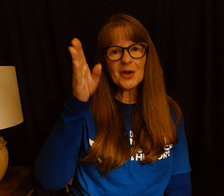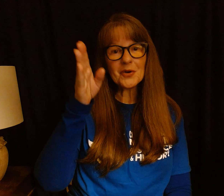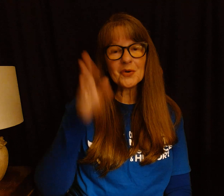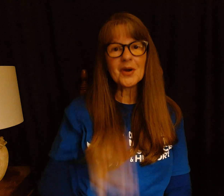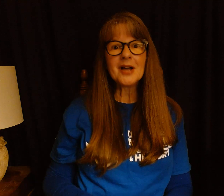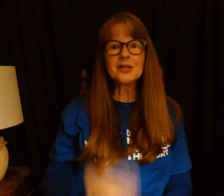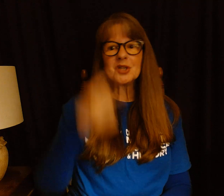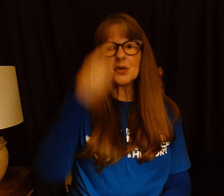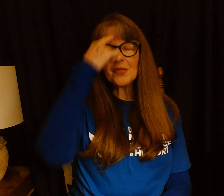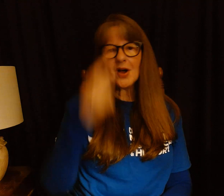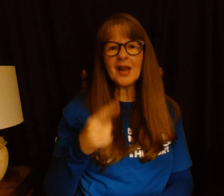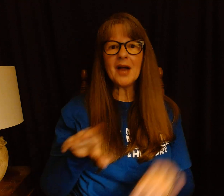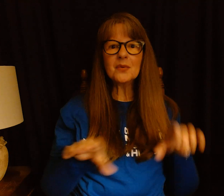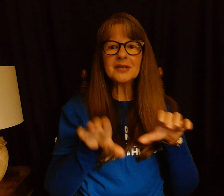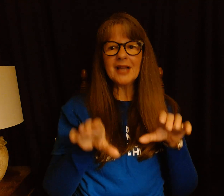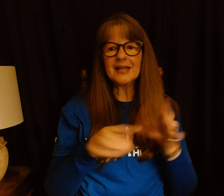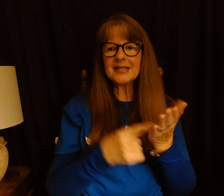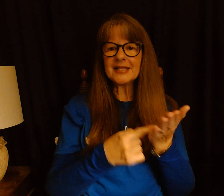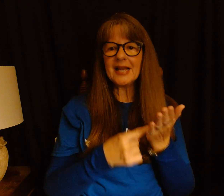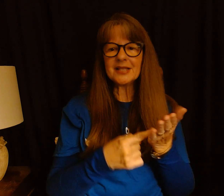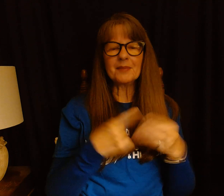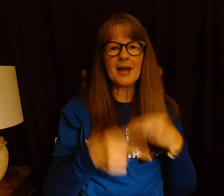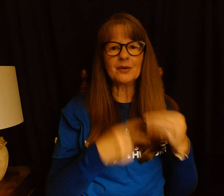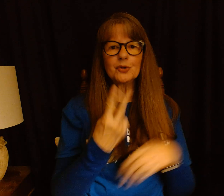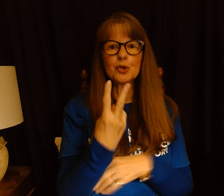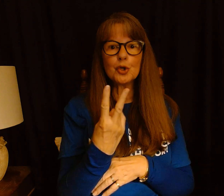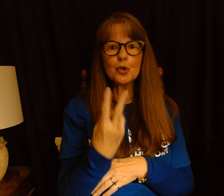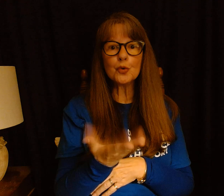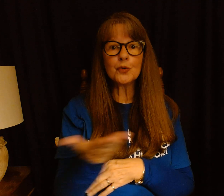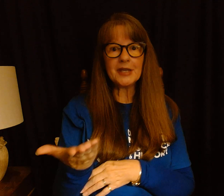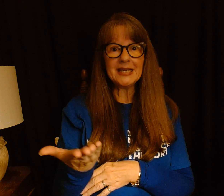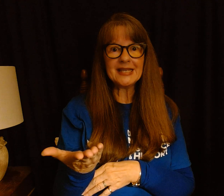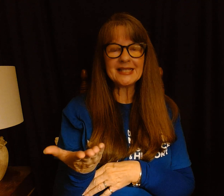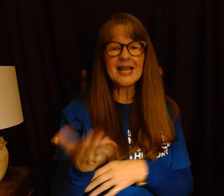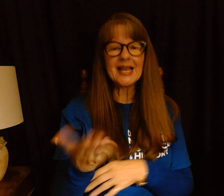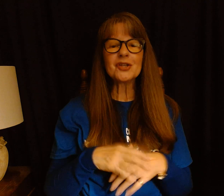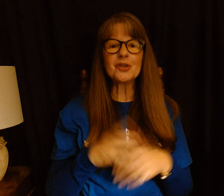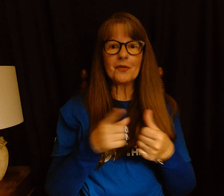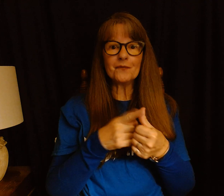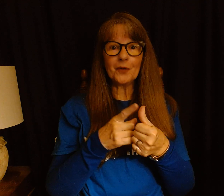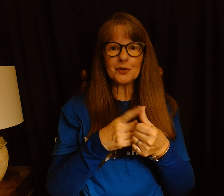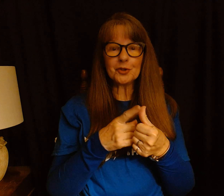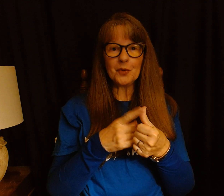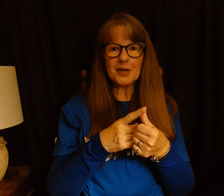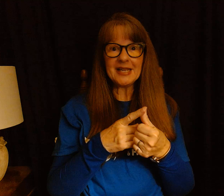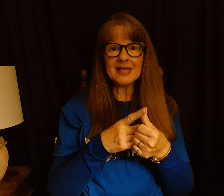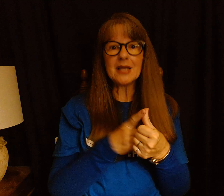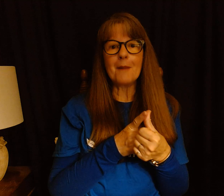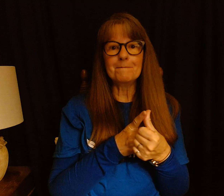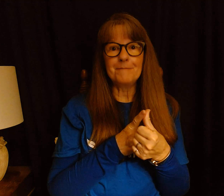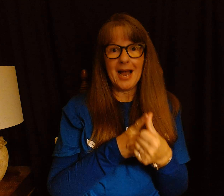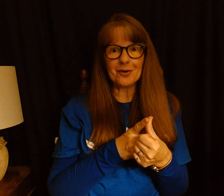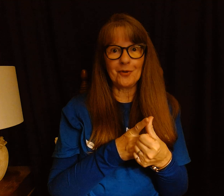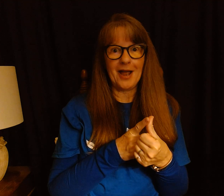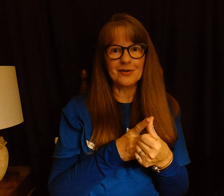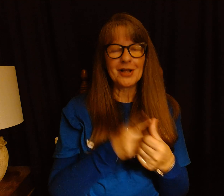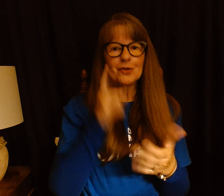Hello. So I thought I would discuss about two things. So the first one is background. So if